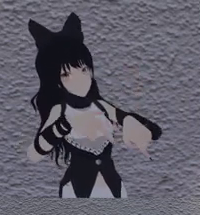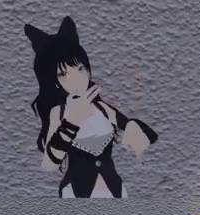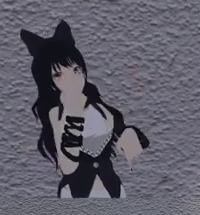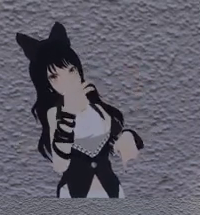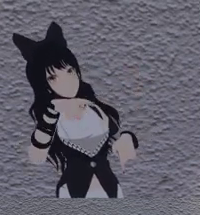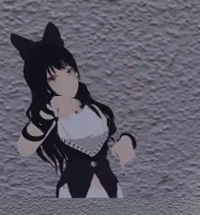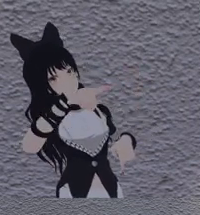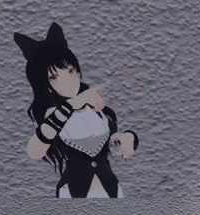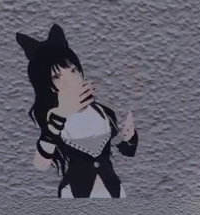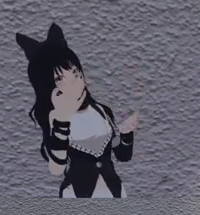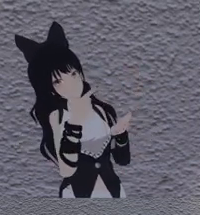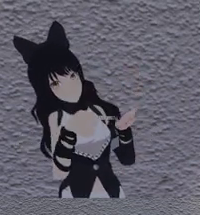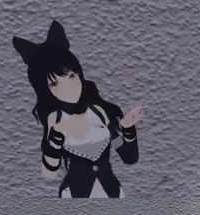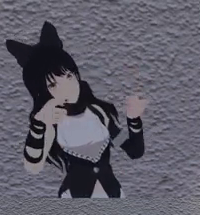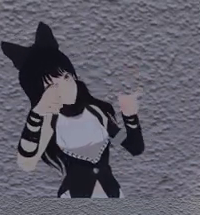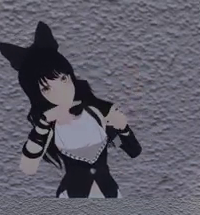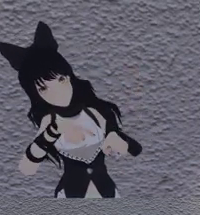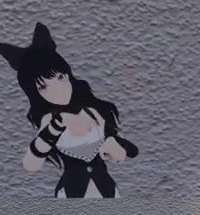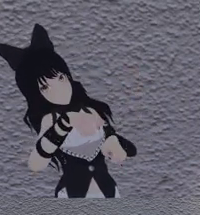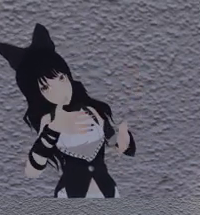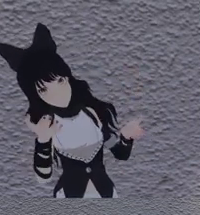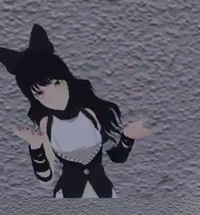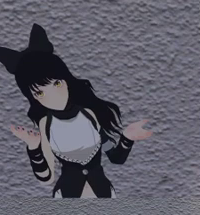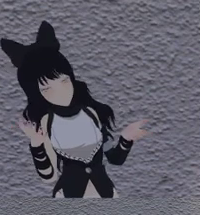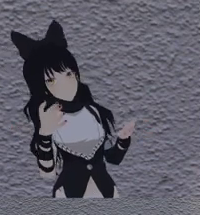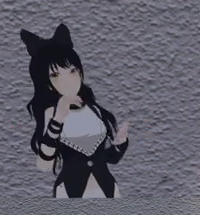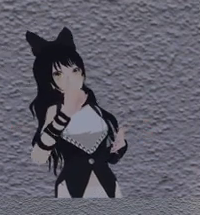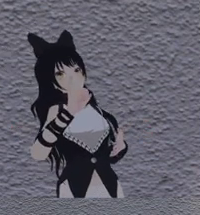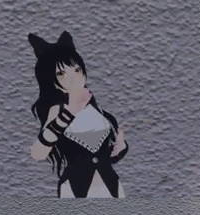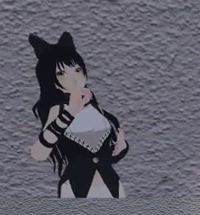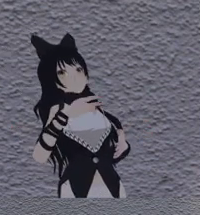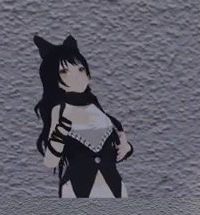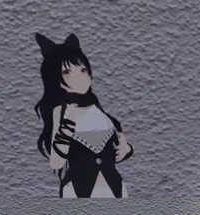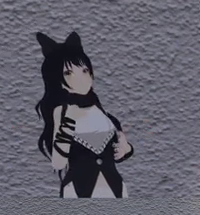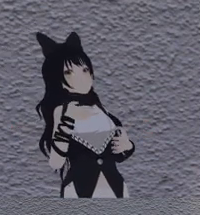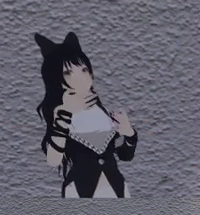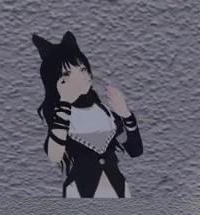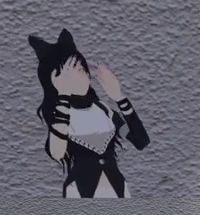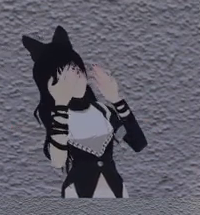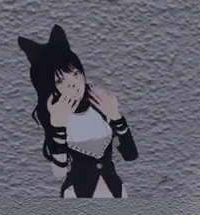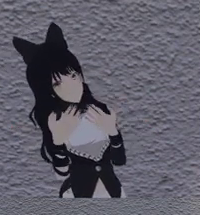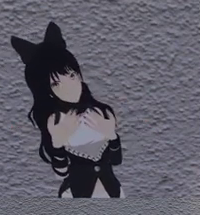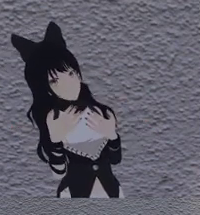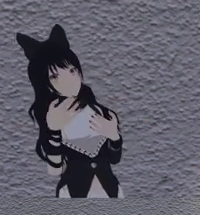Like, something goes on, you see something broke, you're like, what? What happened? What did you do?